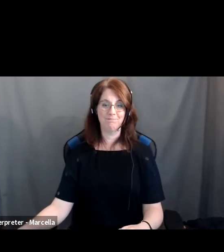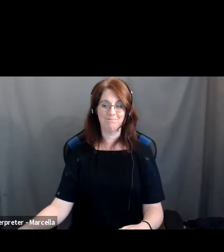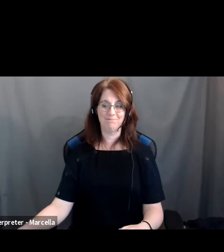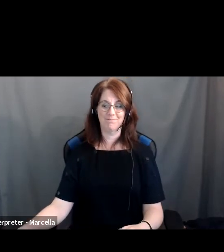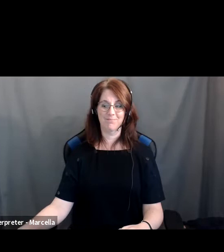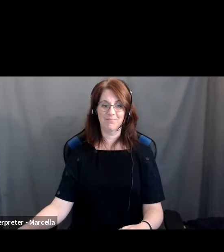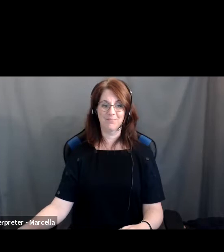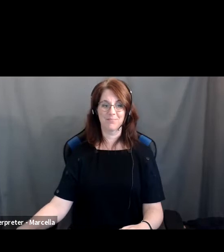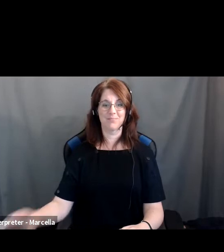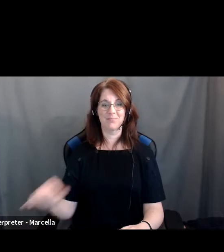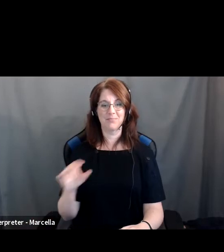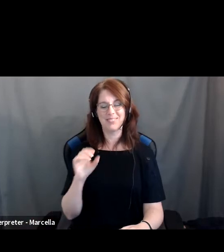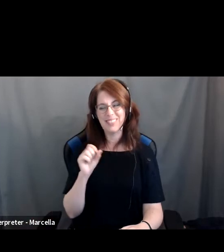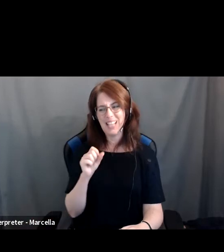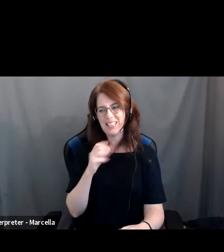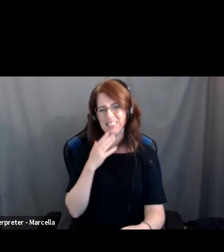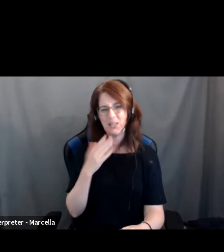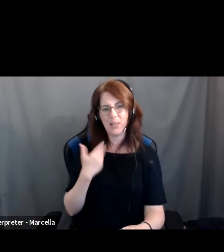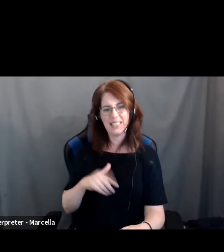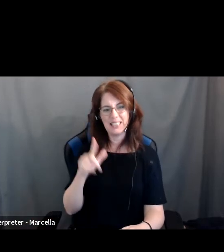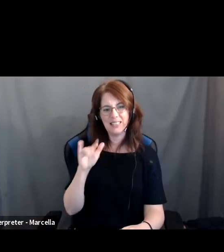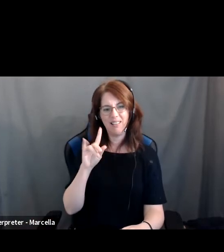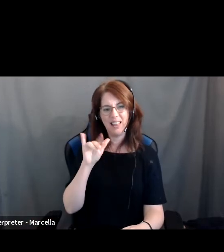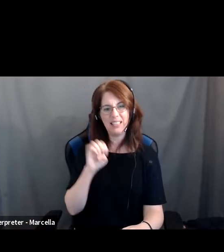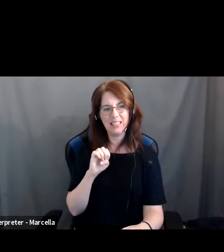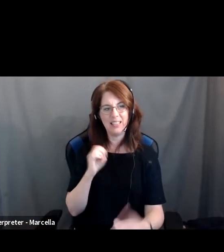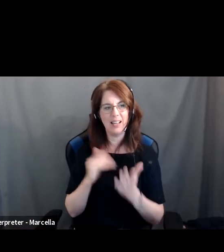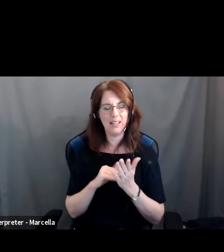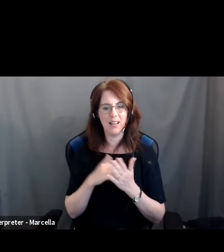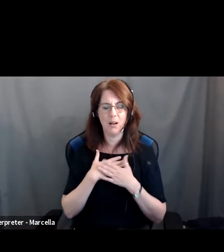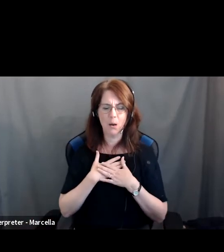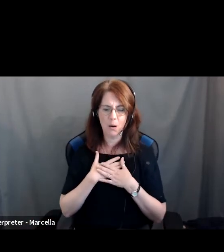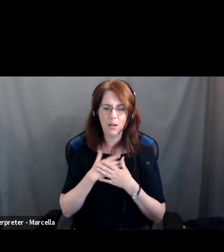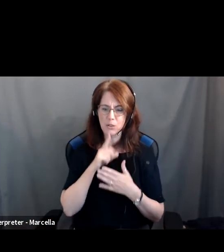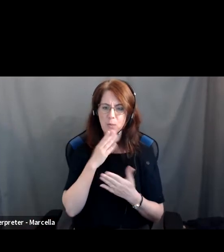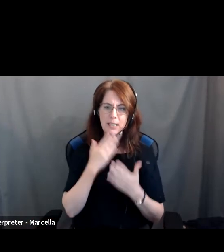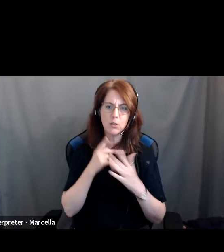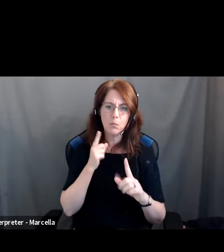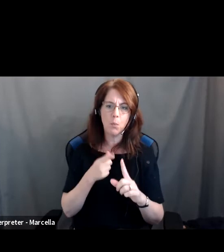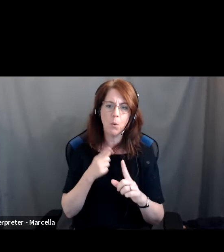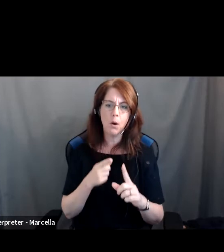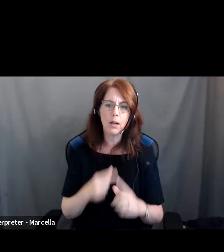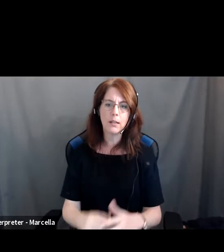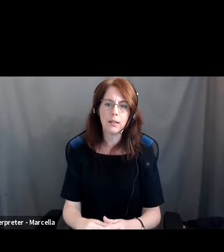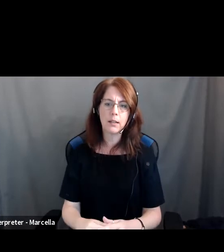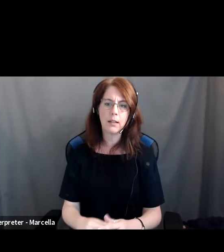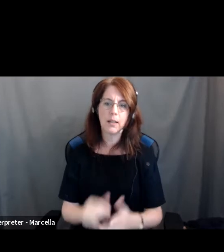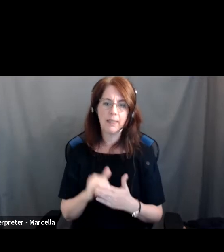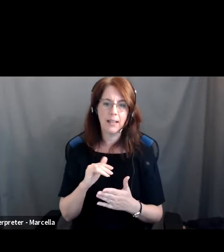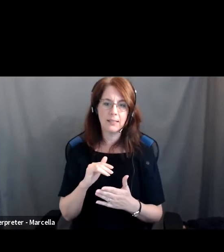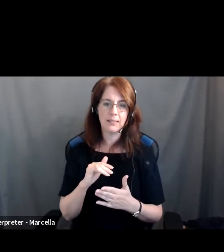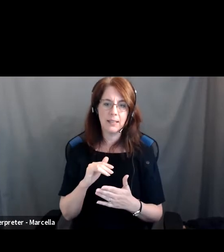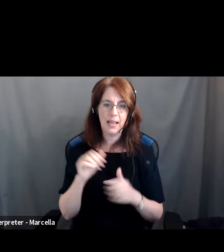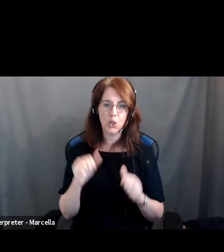Yeah, thanks so much. This is Lily again. I think that is a really good point, and that it can